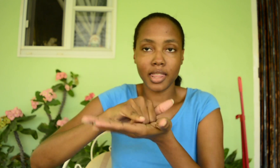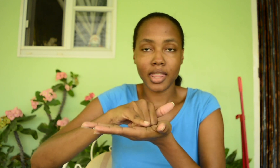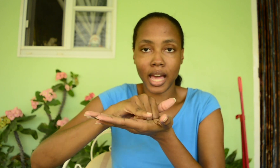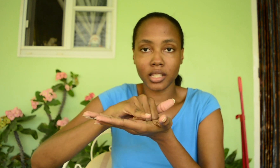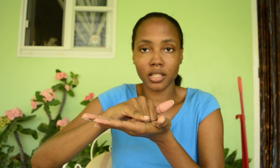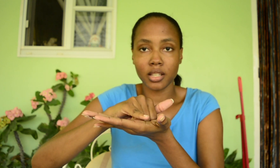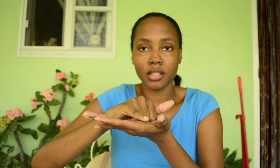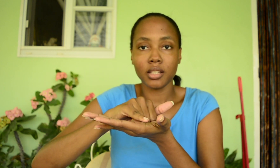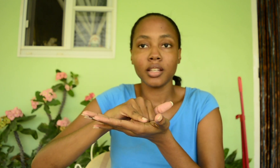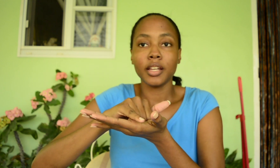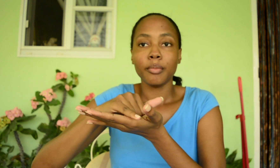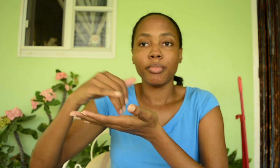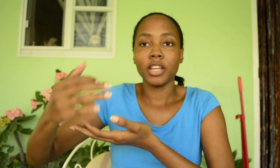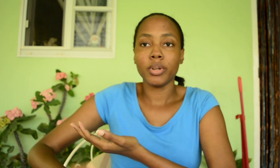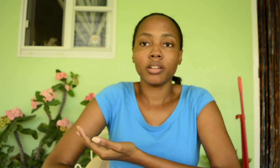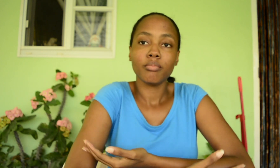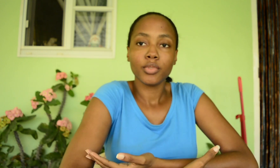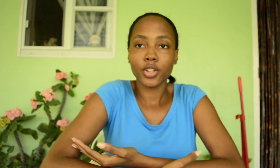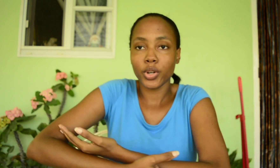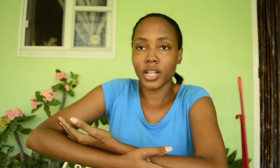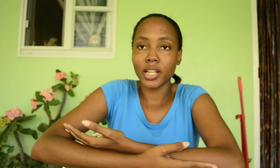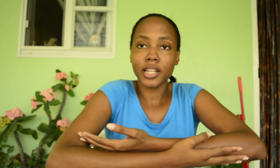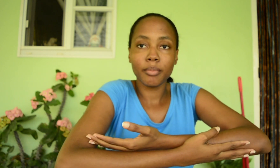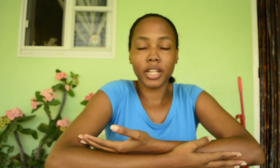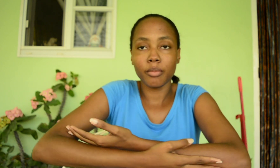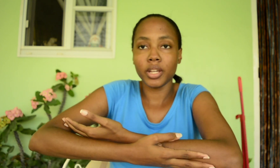That. Baby, cradling a baby.